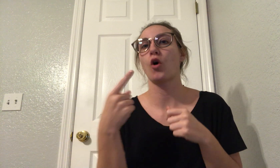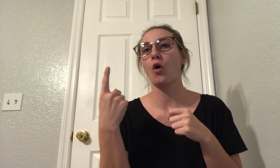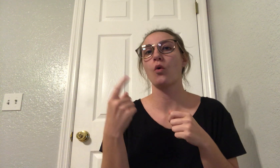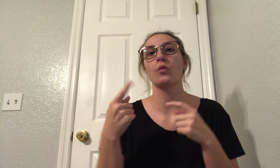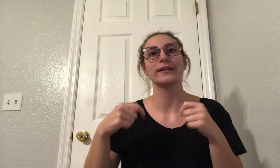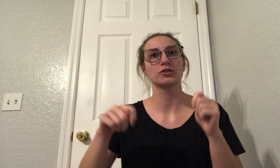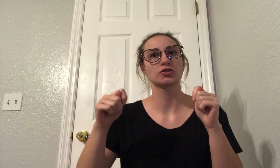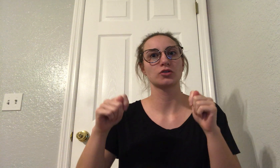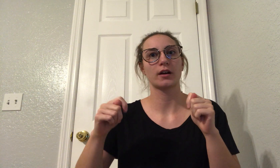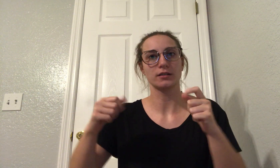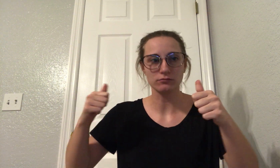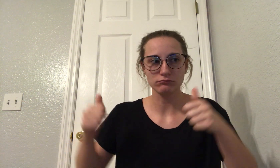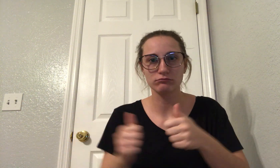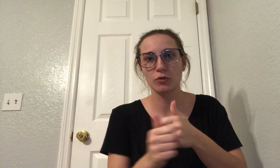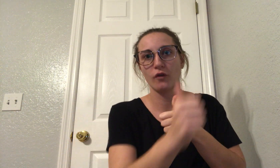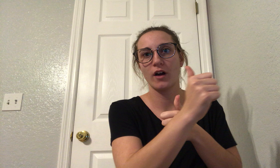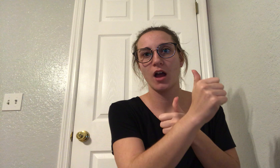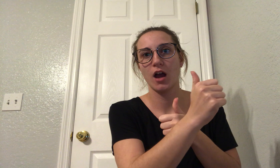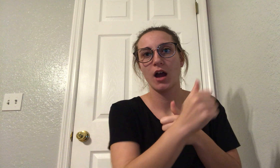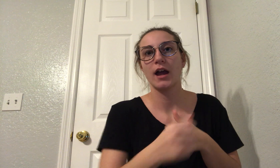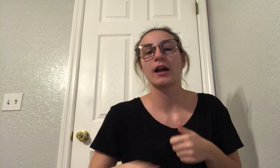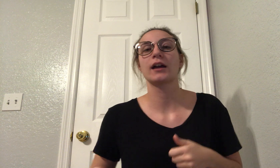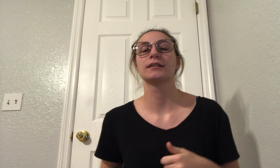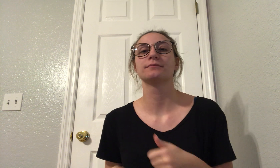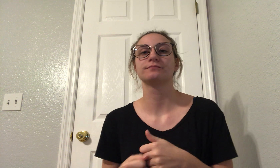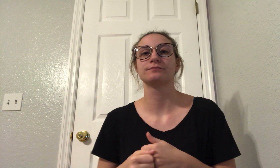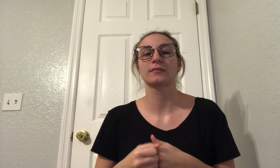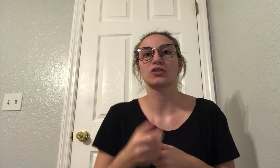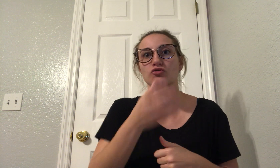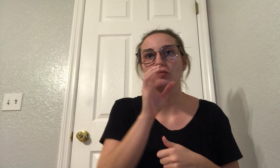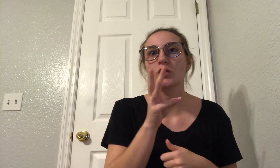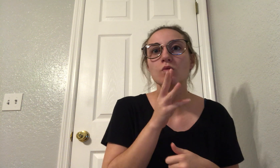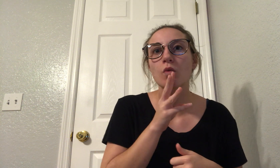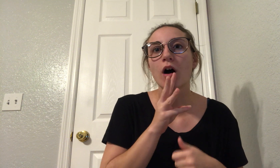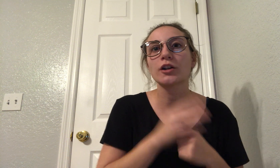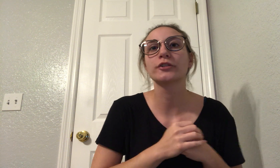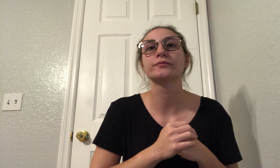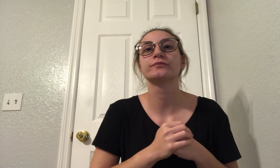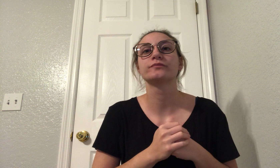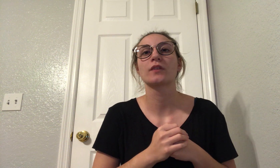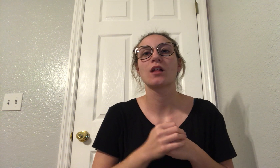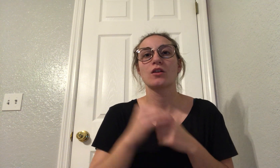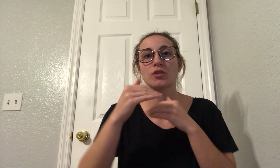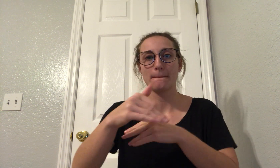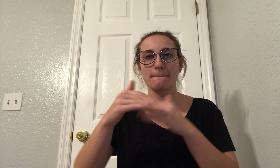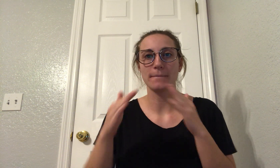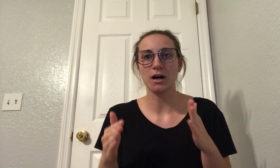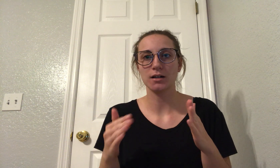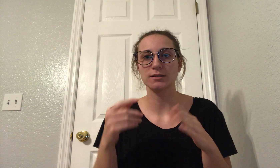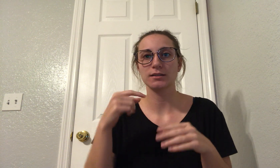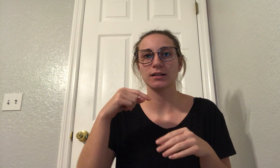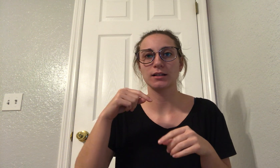there are so many products out there. I am asked, there's a box in my office right now. It's some kind of